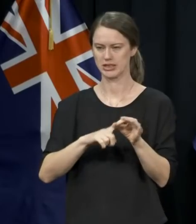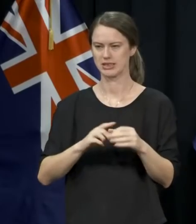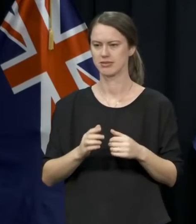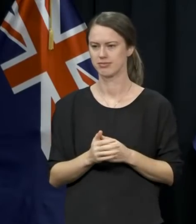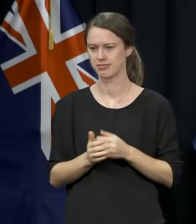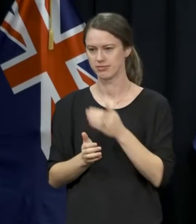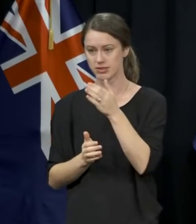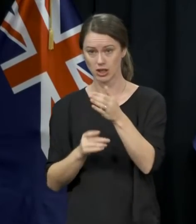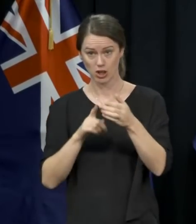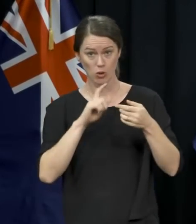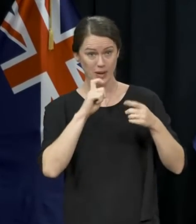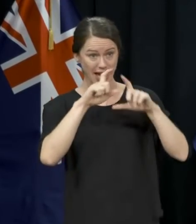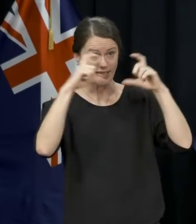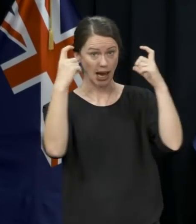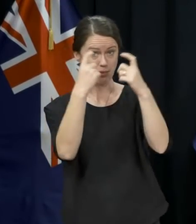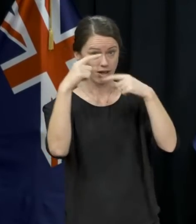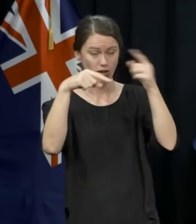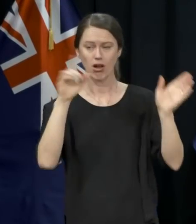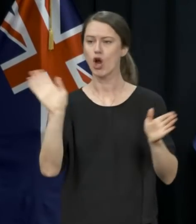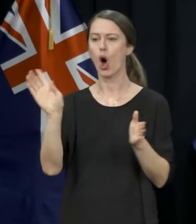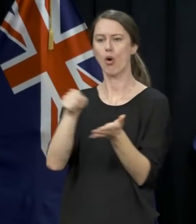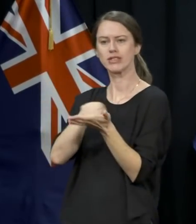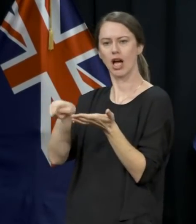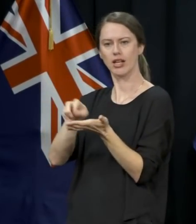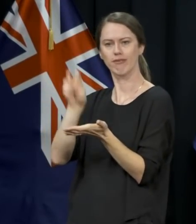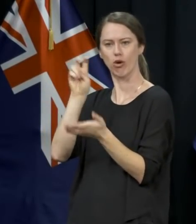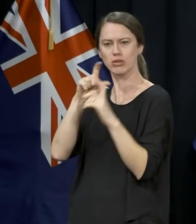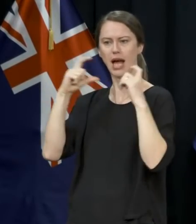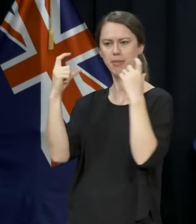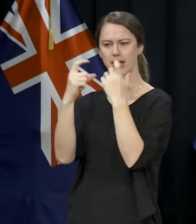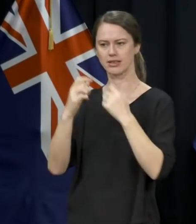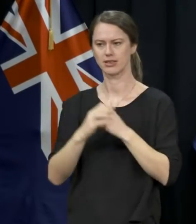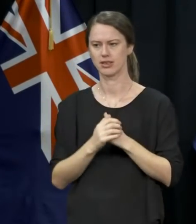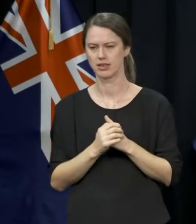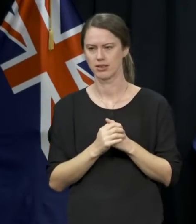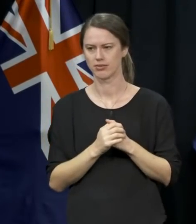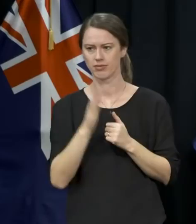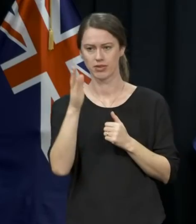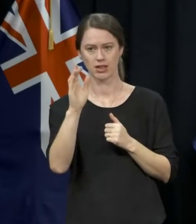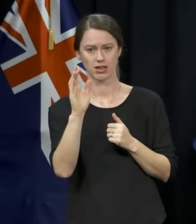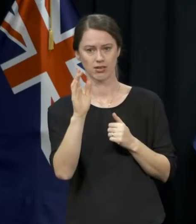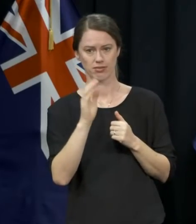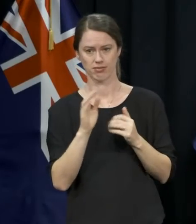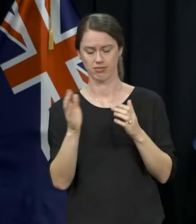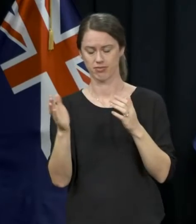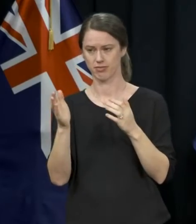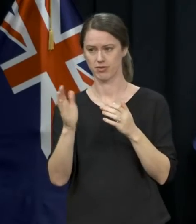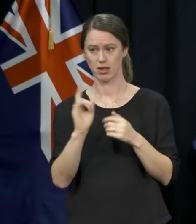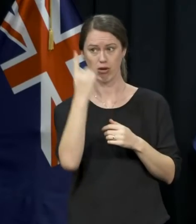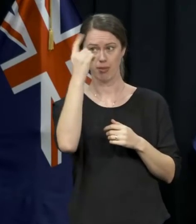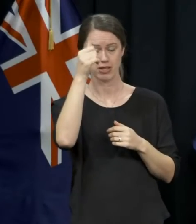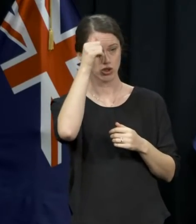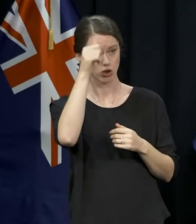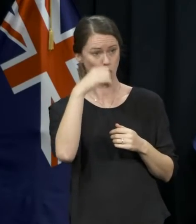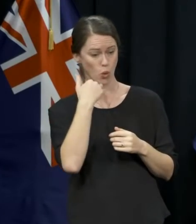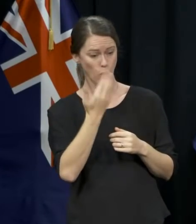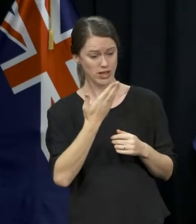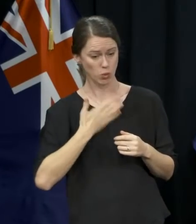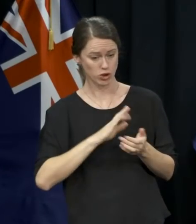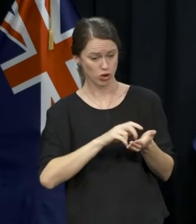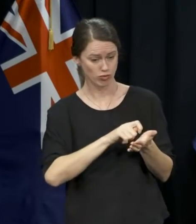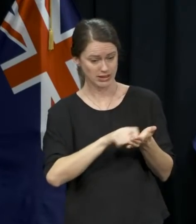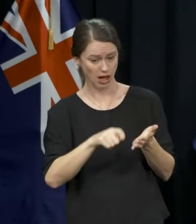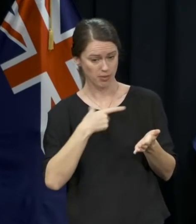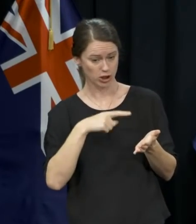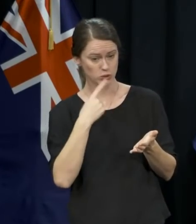Sorry? Are you staying in Cabinet? No, I'm resigning from my Cabinet roles. Did the Prime Minister know it was always your intention to resign, given that you have admitted that you